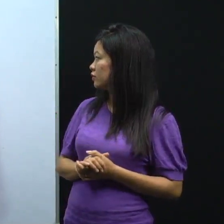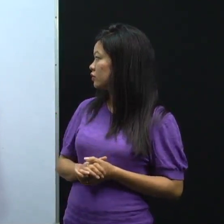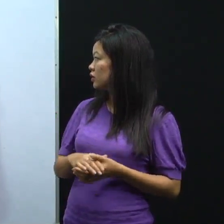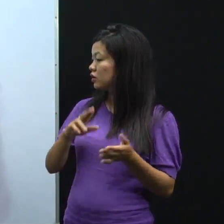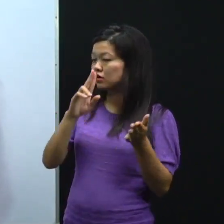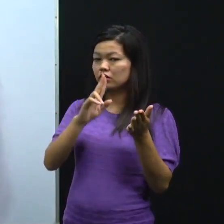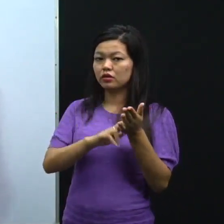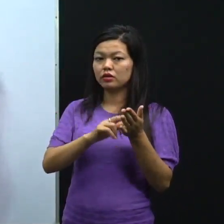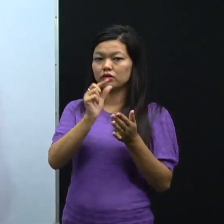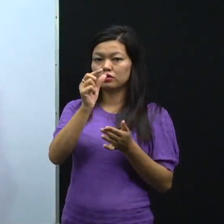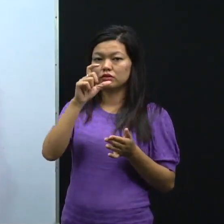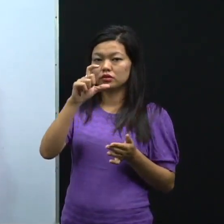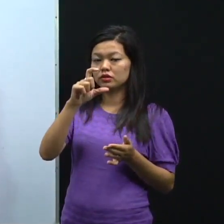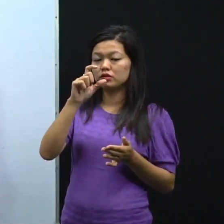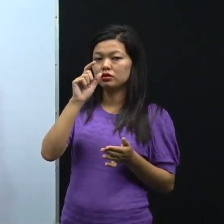nucleus.